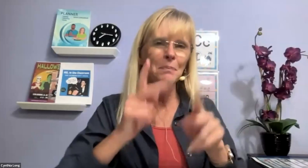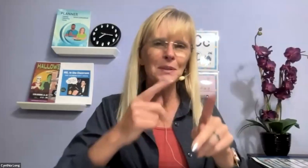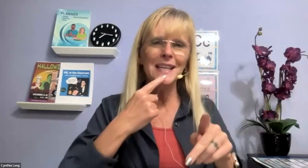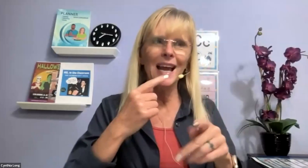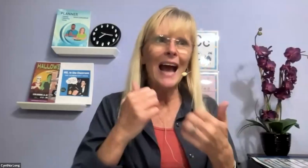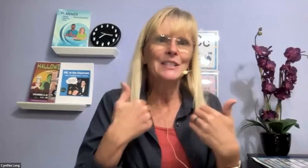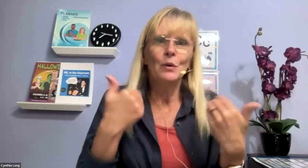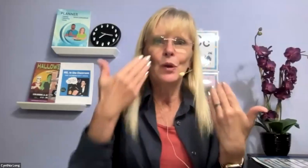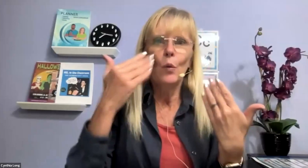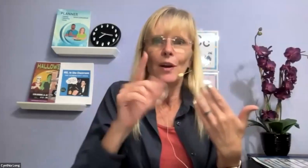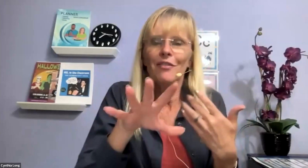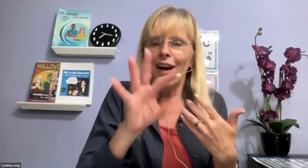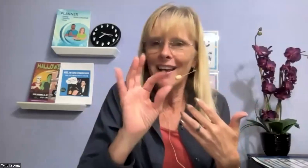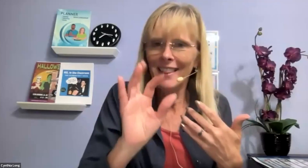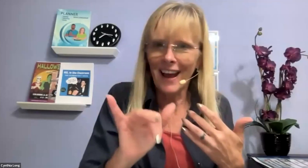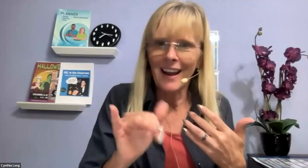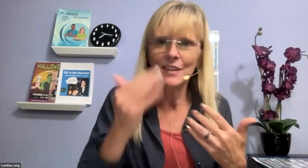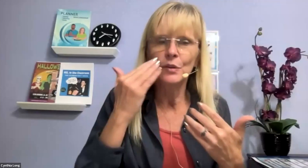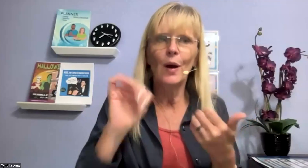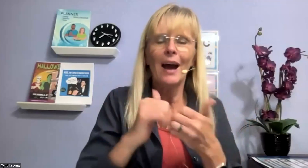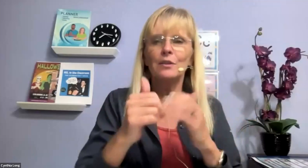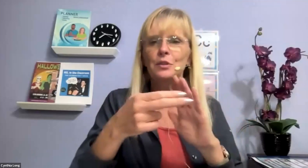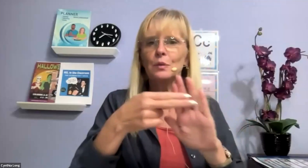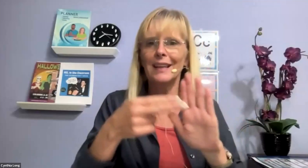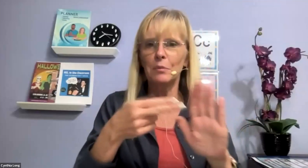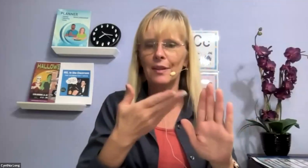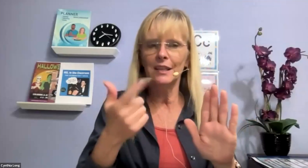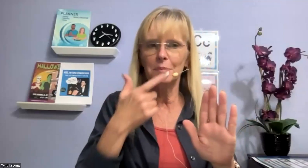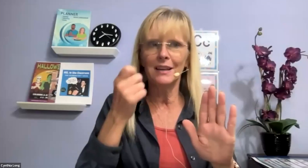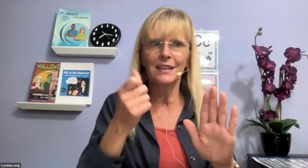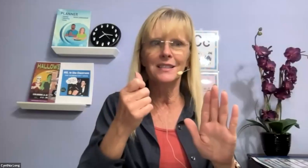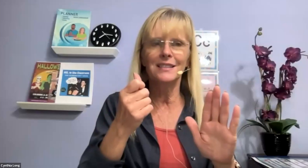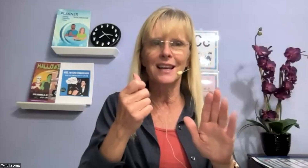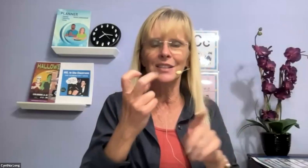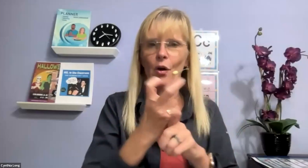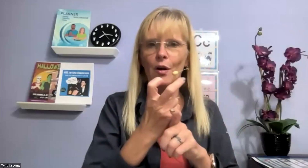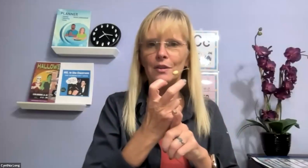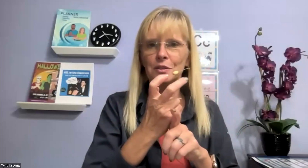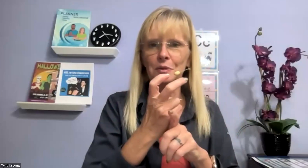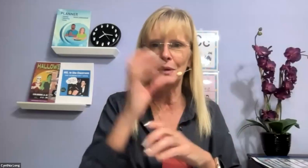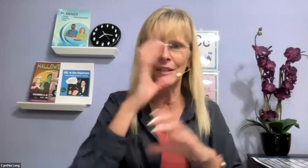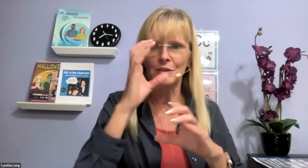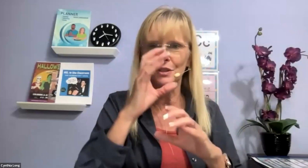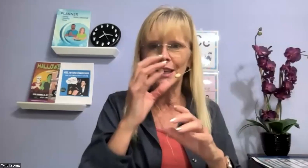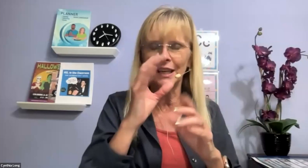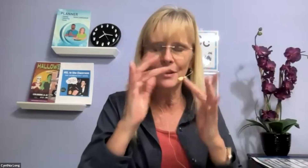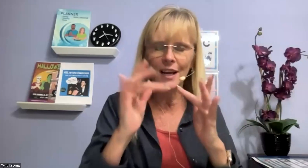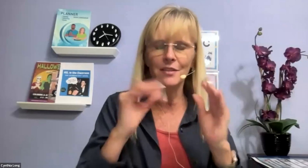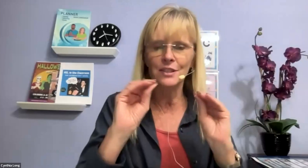people say, I don't know where to find that. I don't know how to label things because it's hard to, when I search the internet, there's